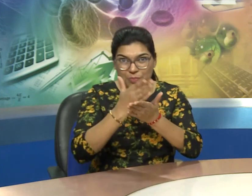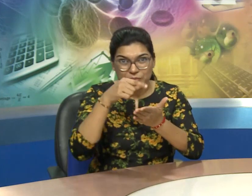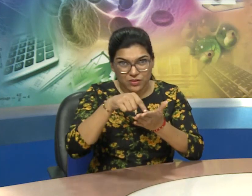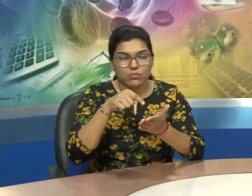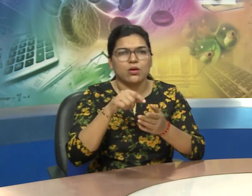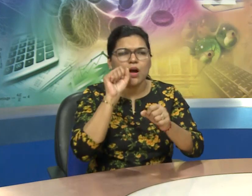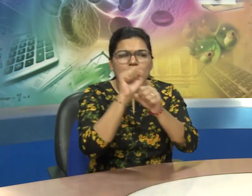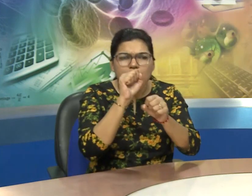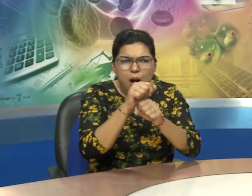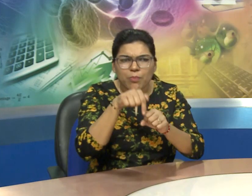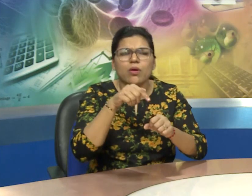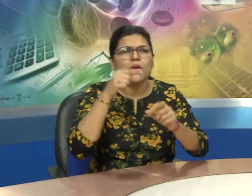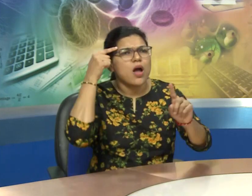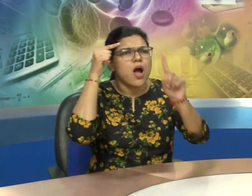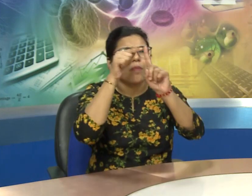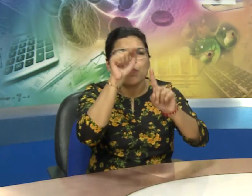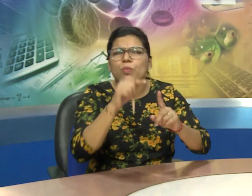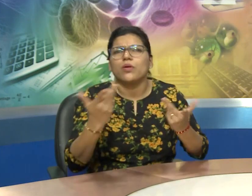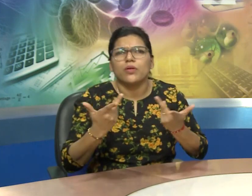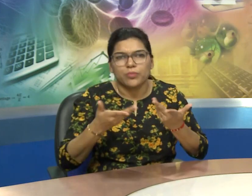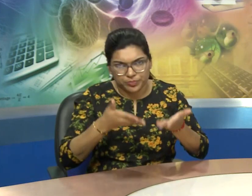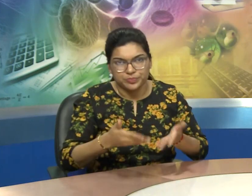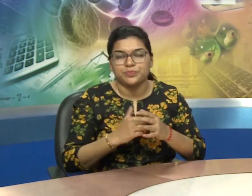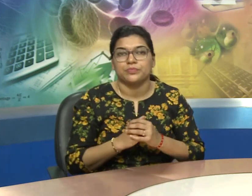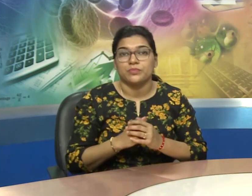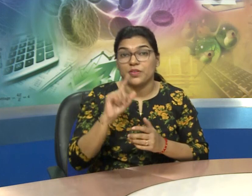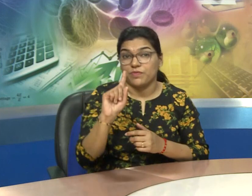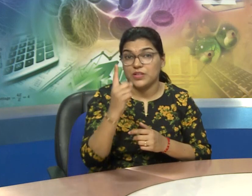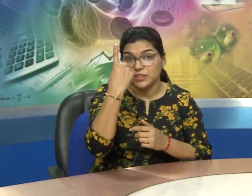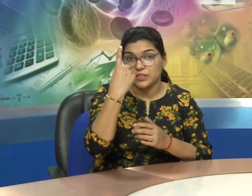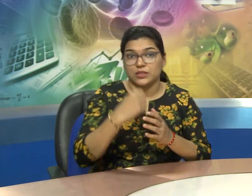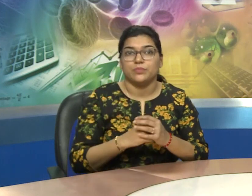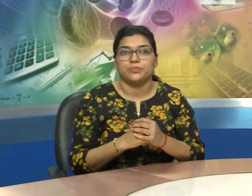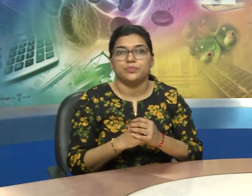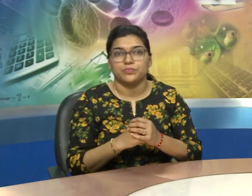Now, these are some objectives and functions of a national library.